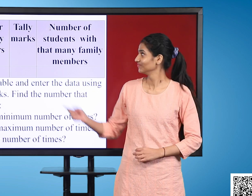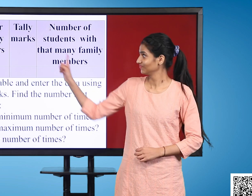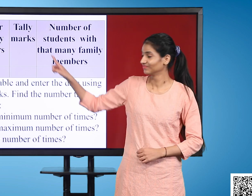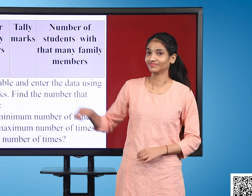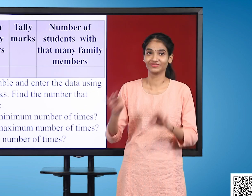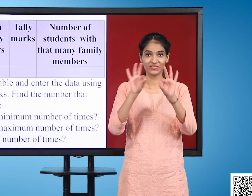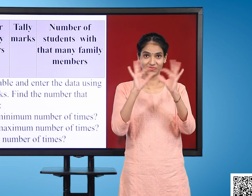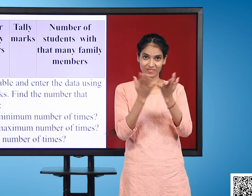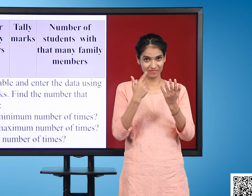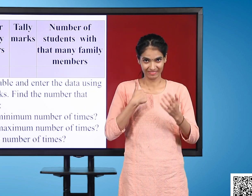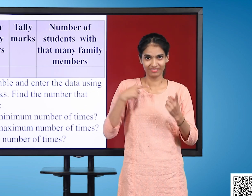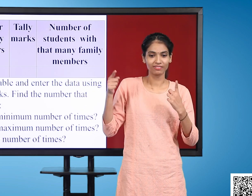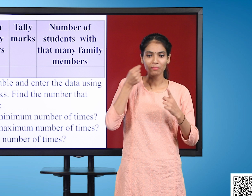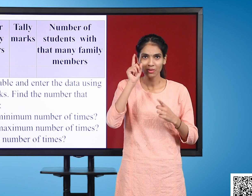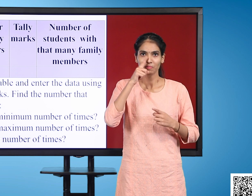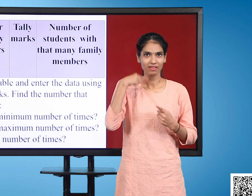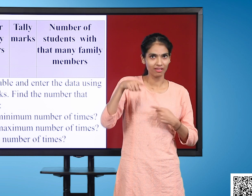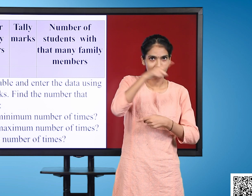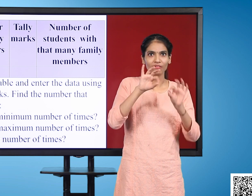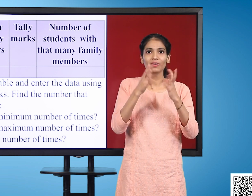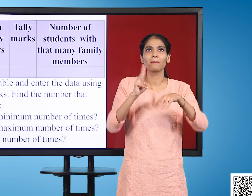The table columns are number of family members,